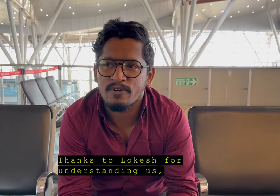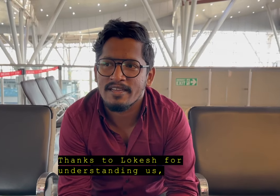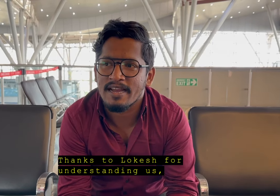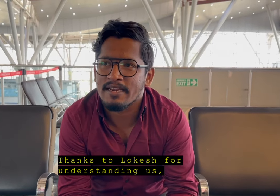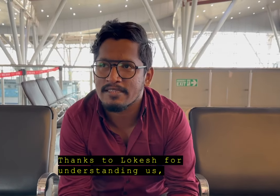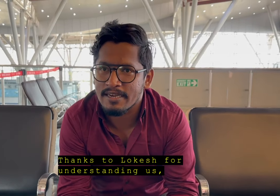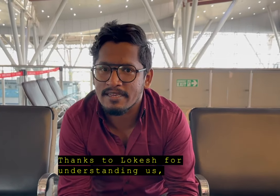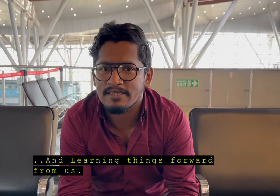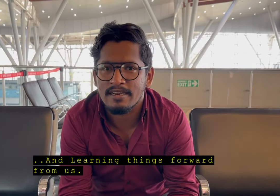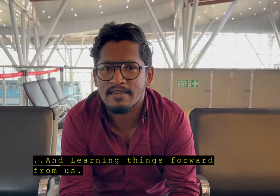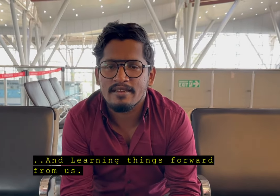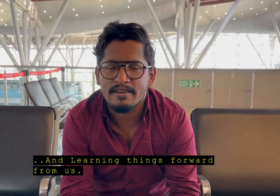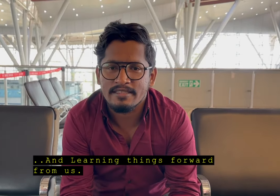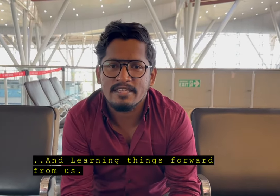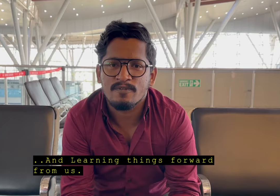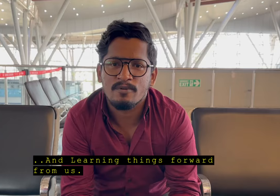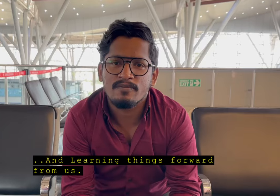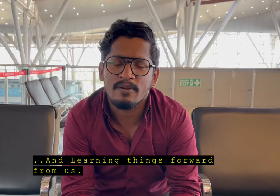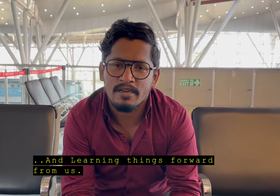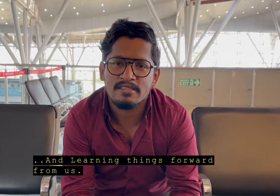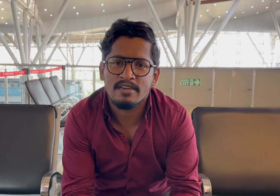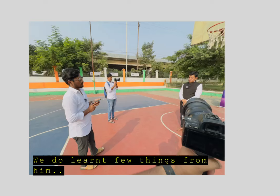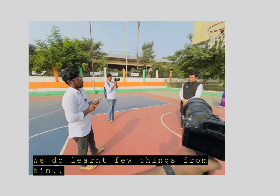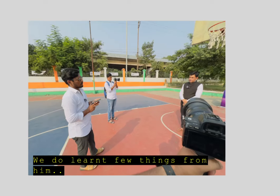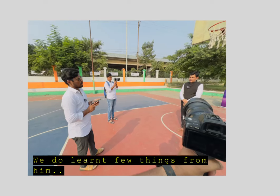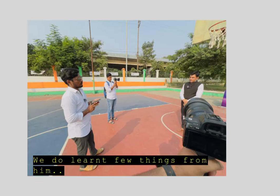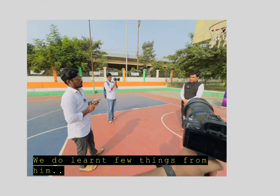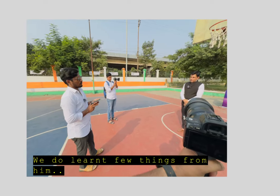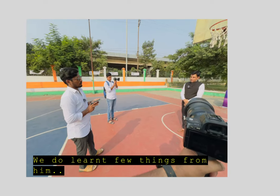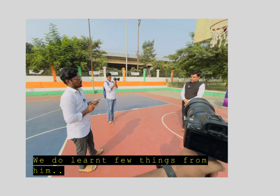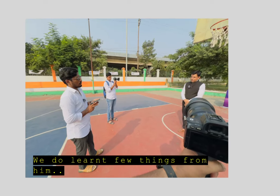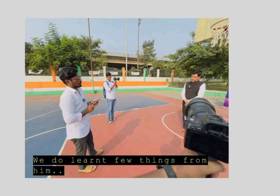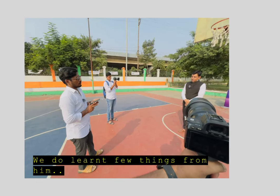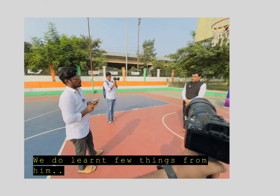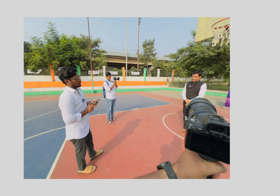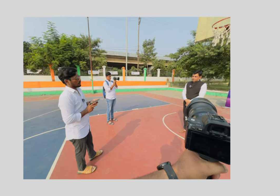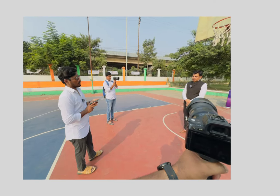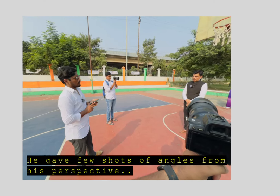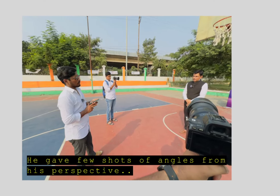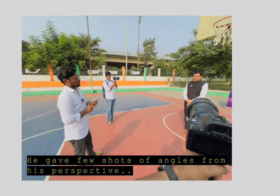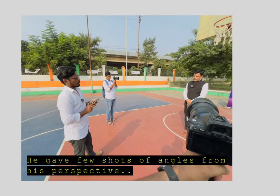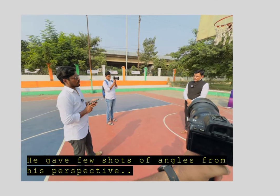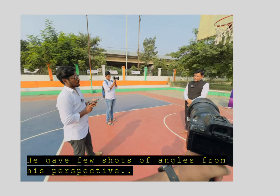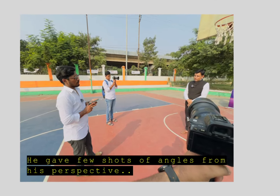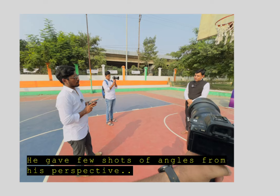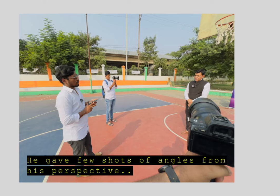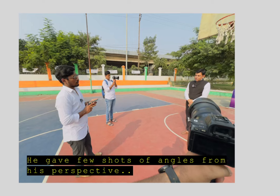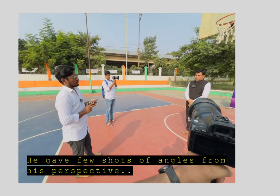like understanding us and learning things forward from us. And we do learn a few things from him, like he gave a few shots of angles and everything